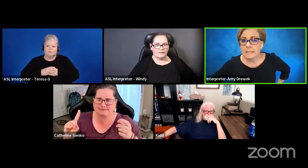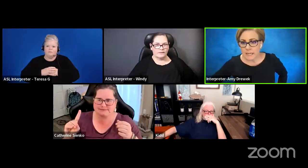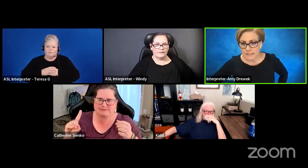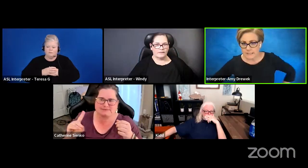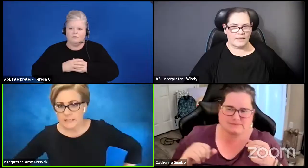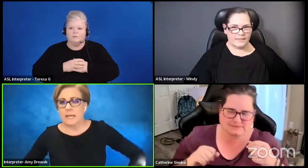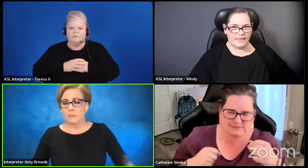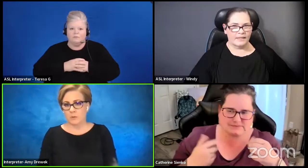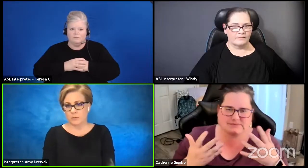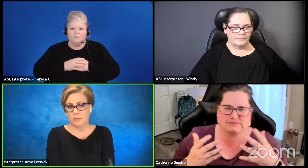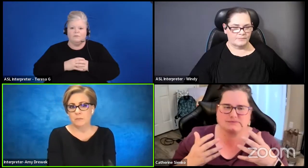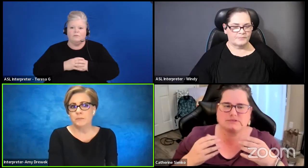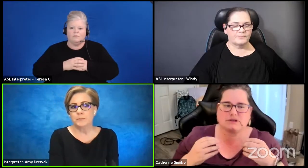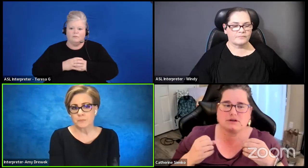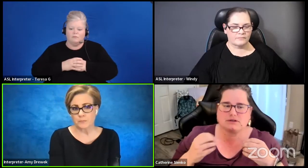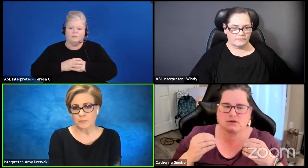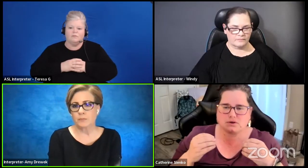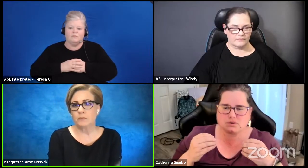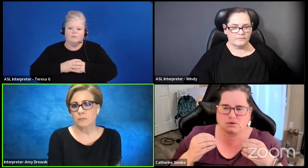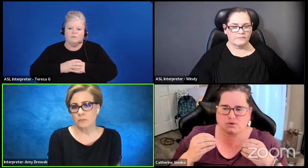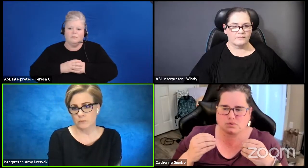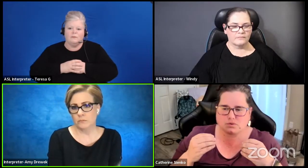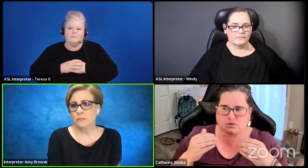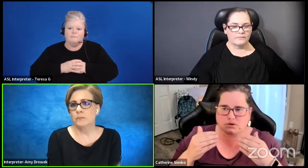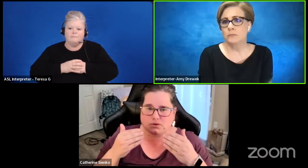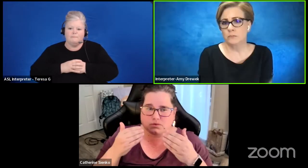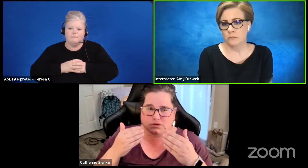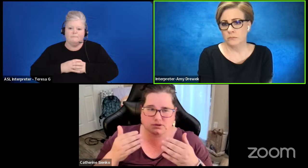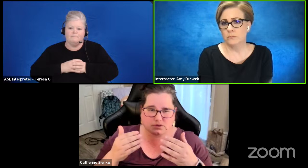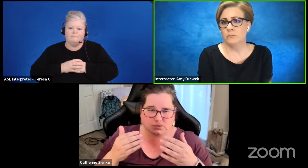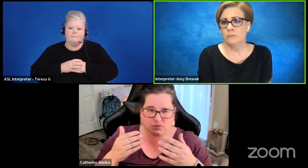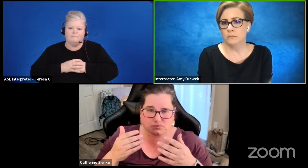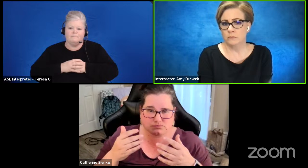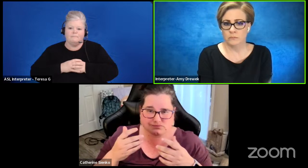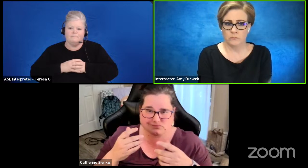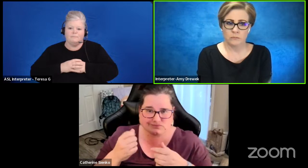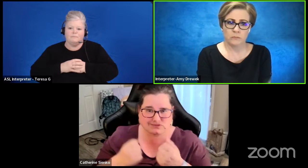and Commissioner Kidd seconded that motion.